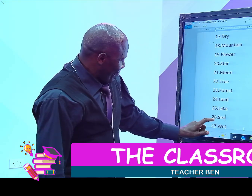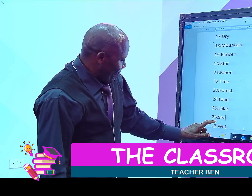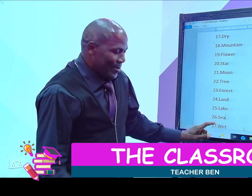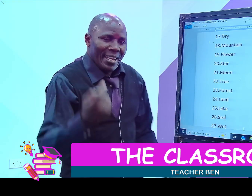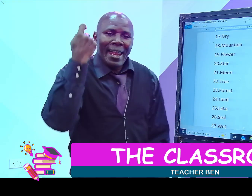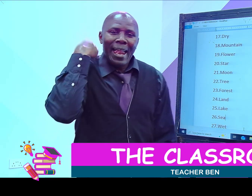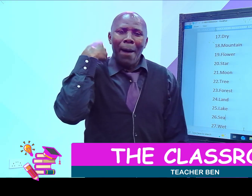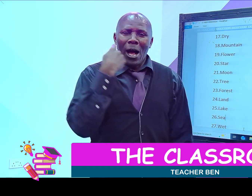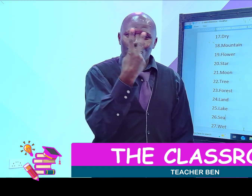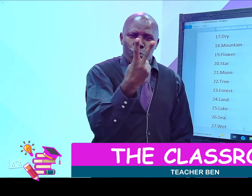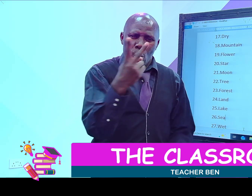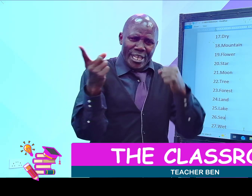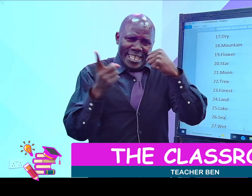Number 26,